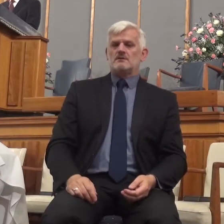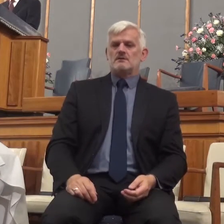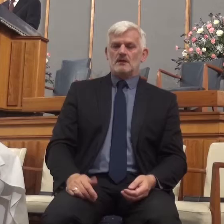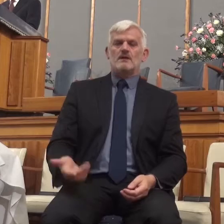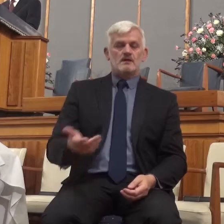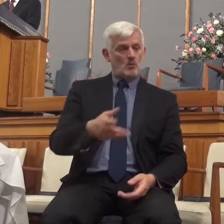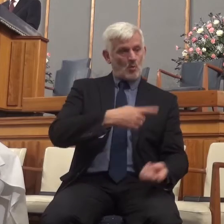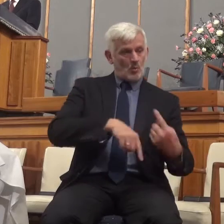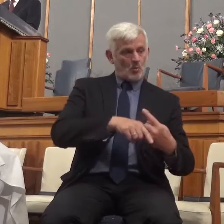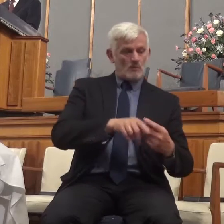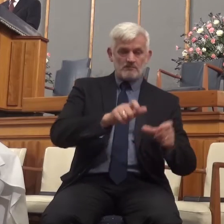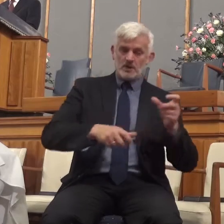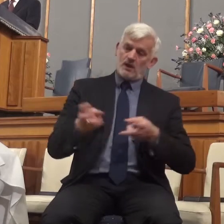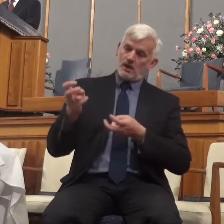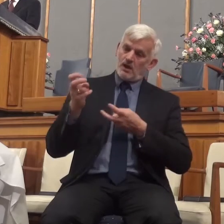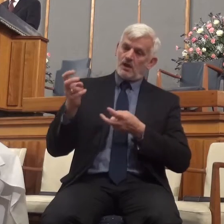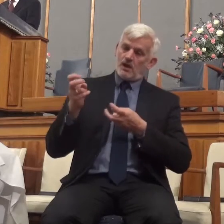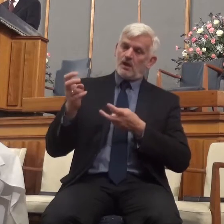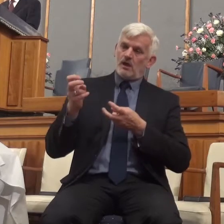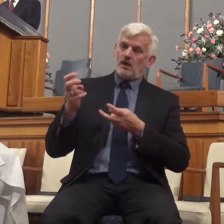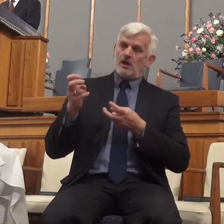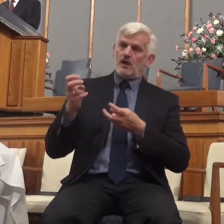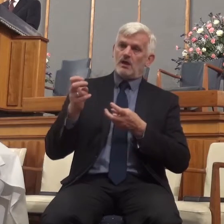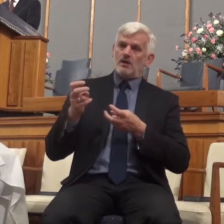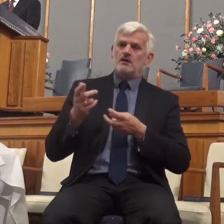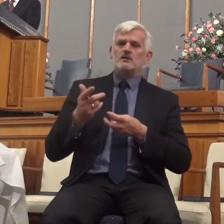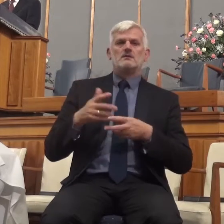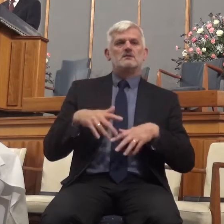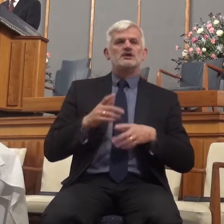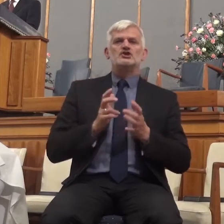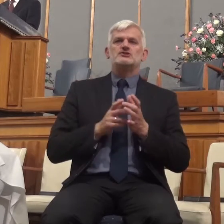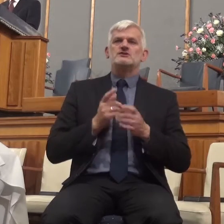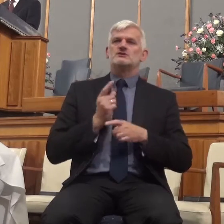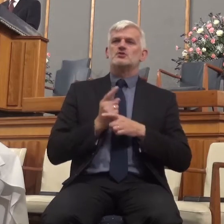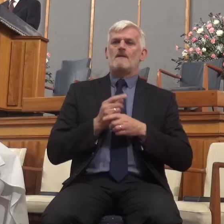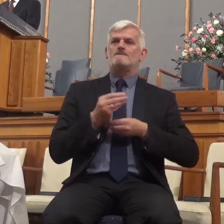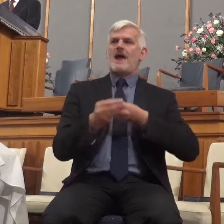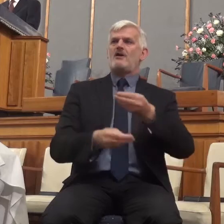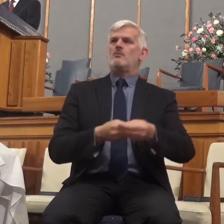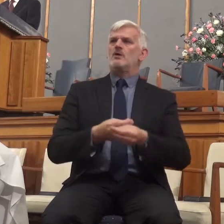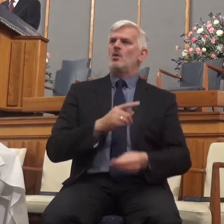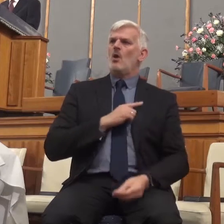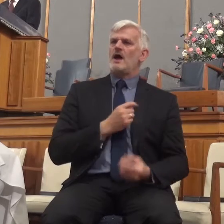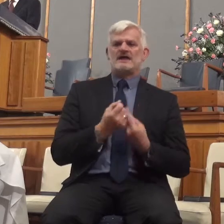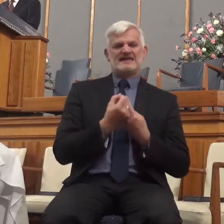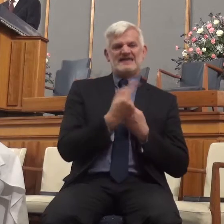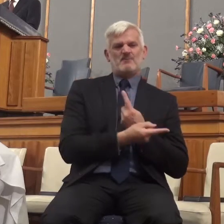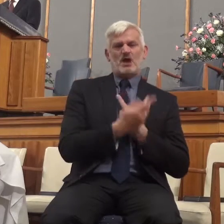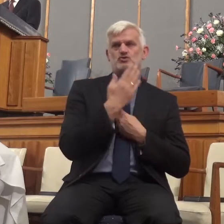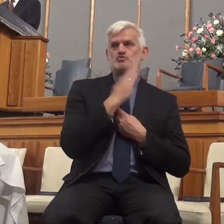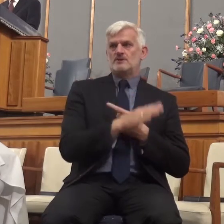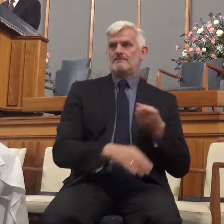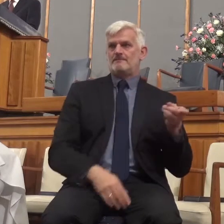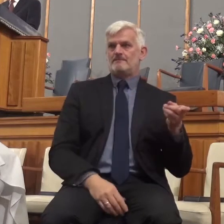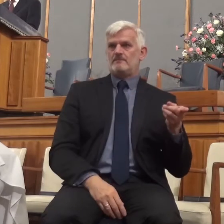heard these things, he added and spake a parable, because he was nigh to Jerusalem, and because